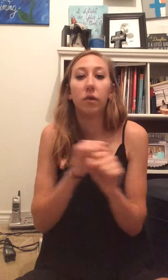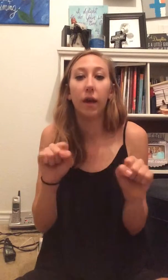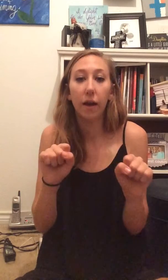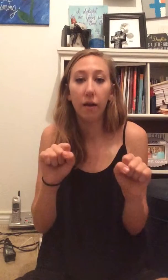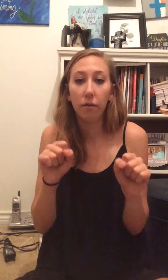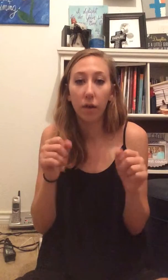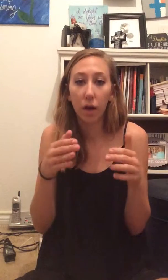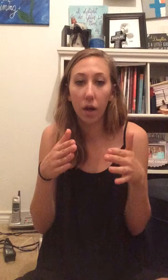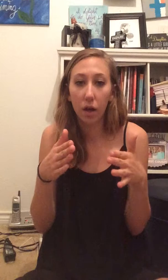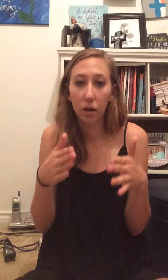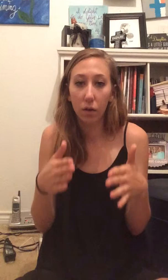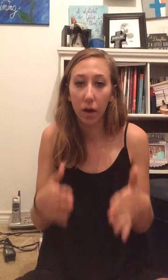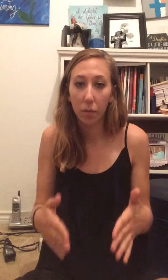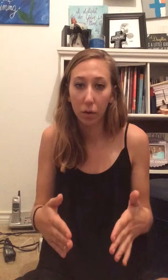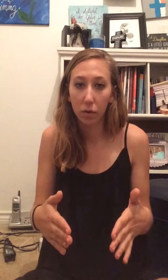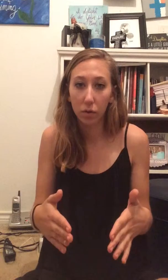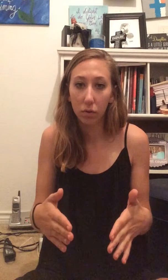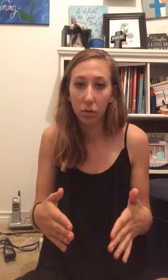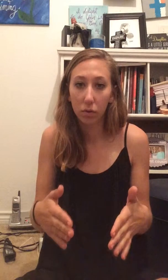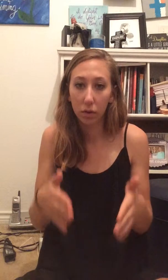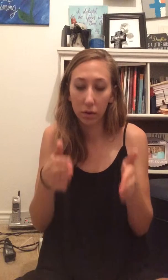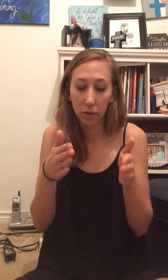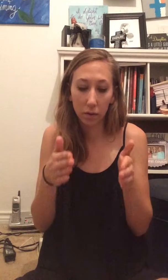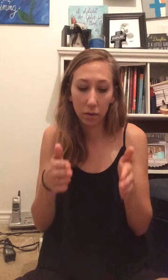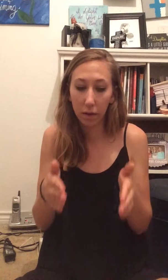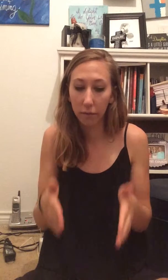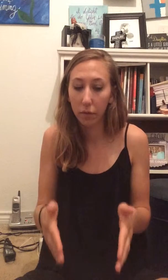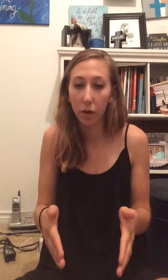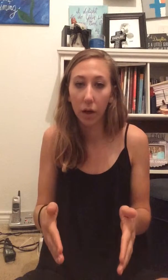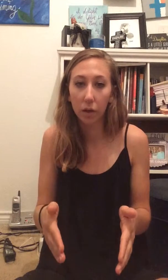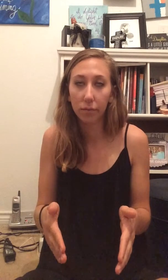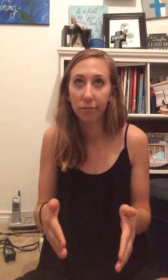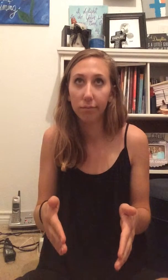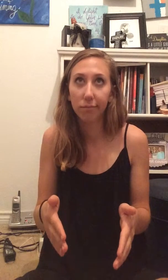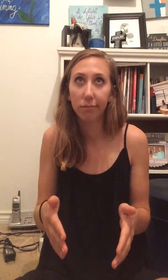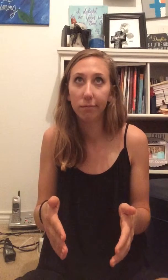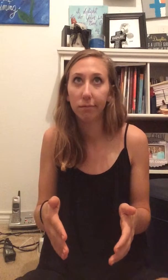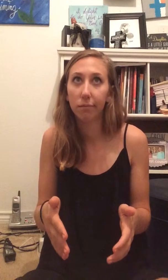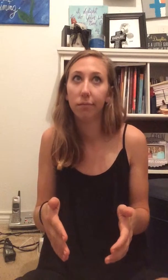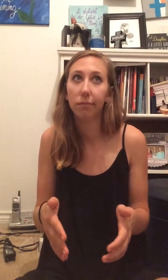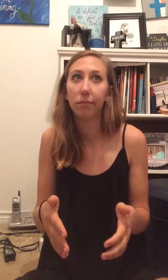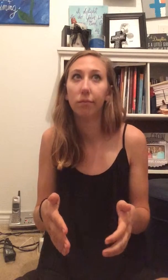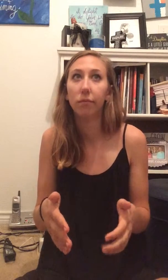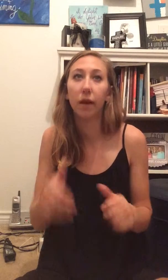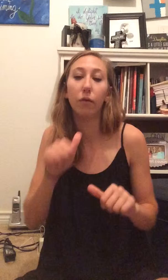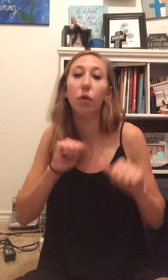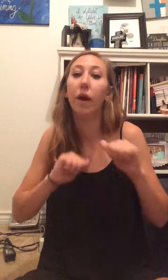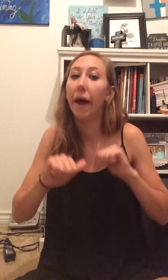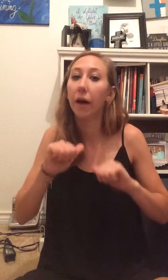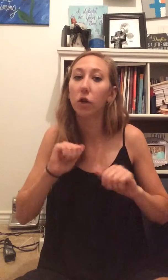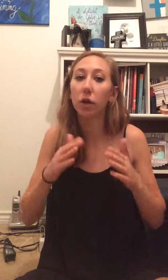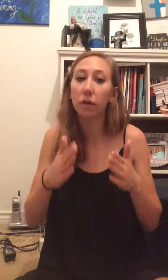save. And then you add a person because this is a sign for like, like if you're doing an actress,